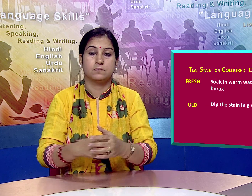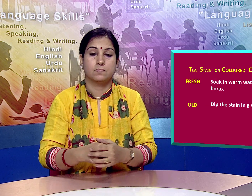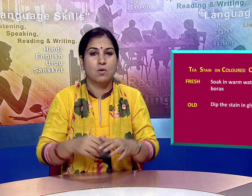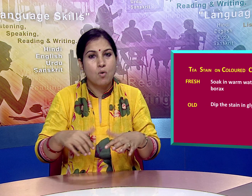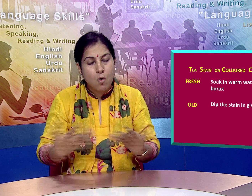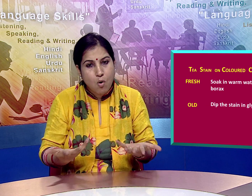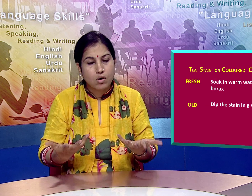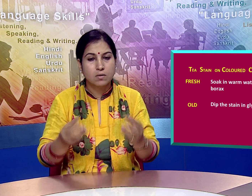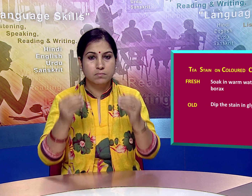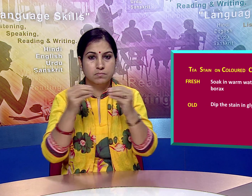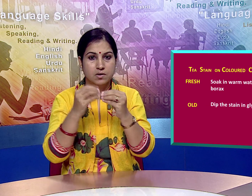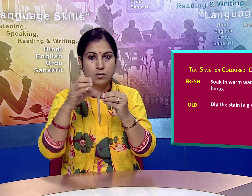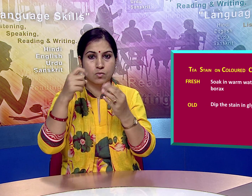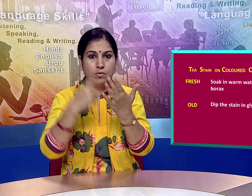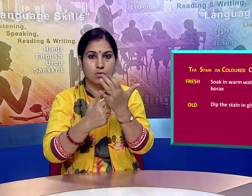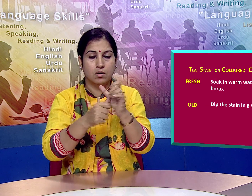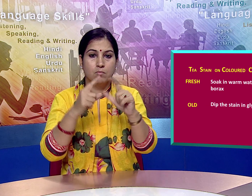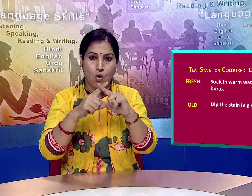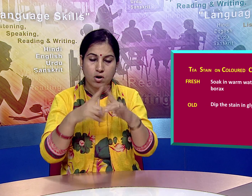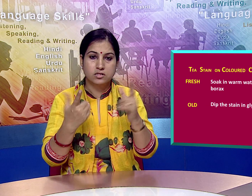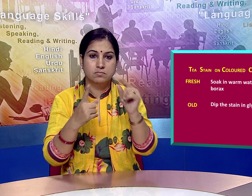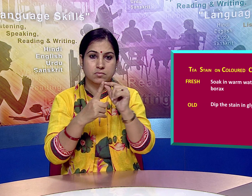or spread borax powder onto it.